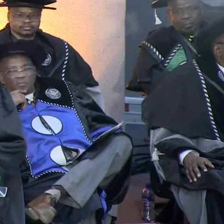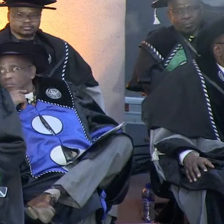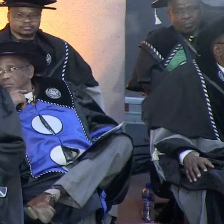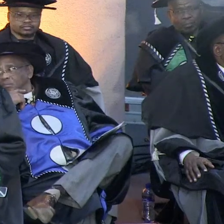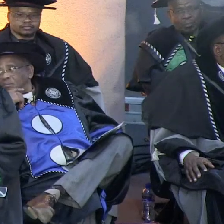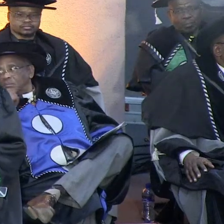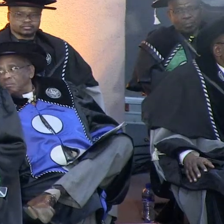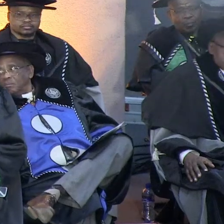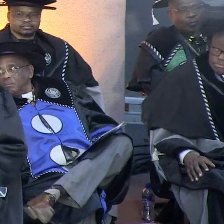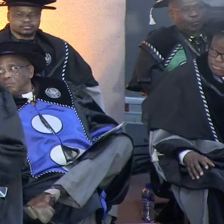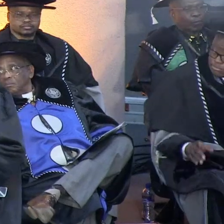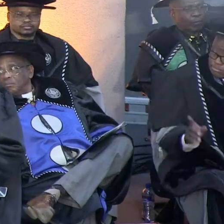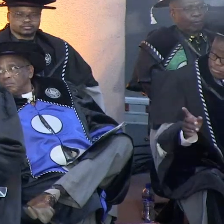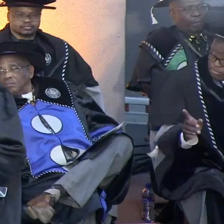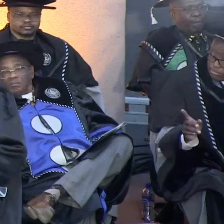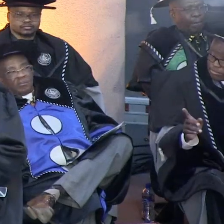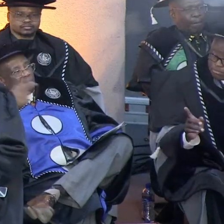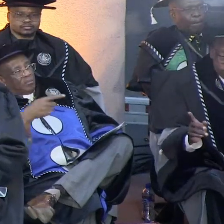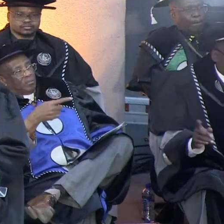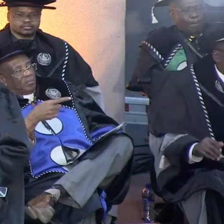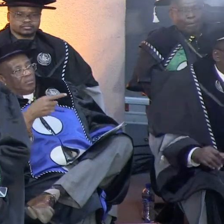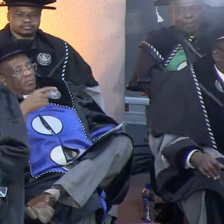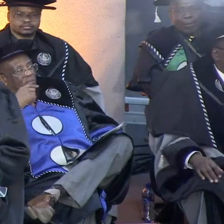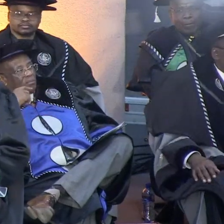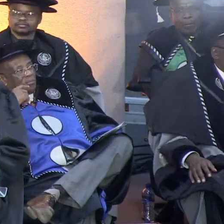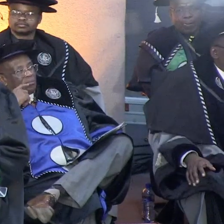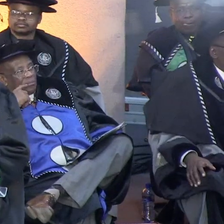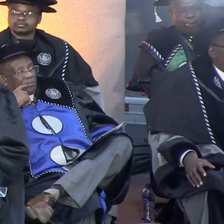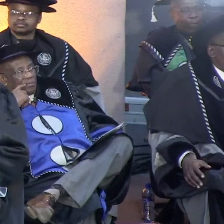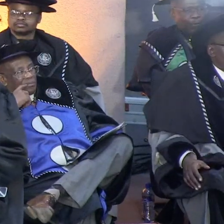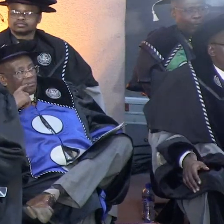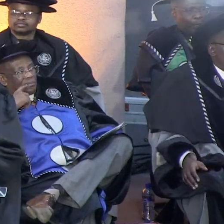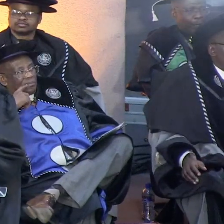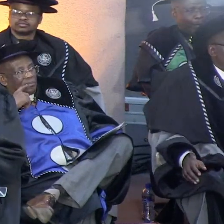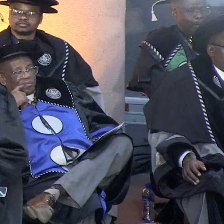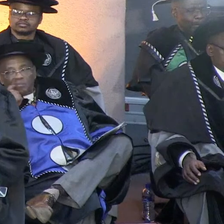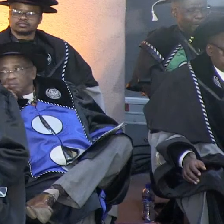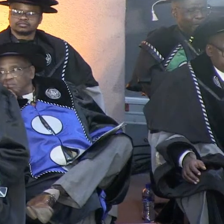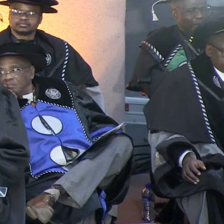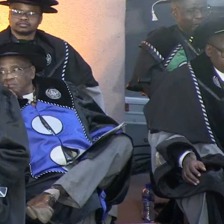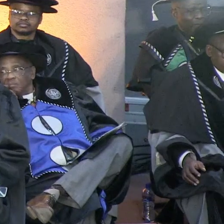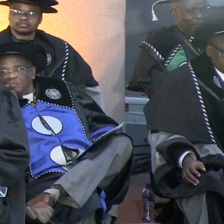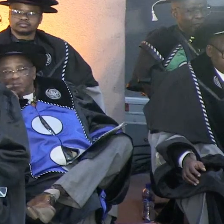again graced Joe Biden's inauguration with a poem.